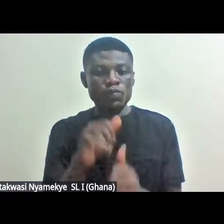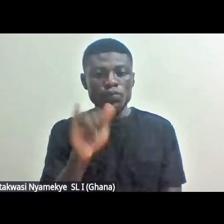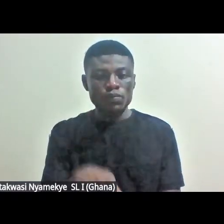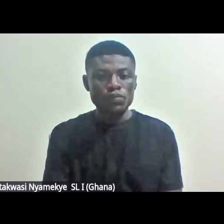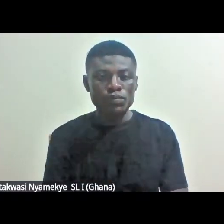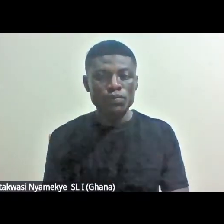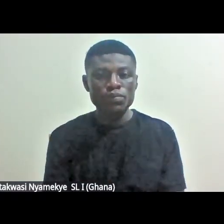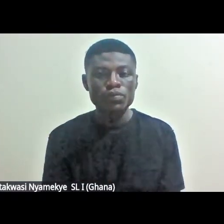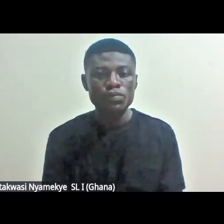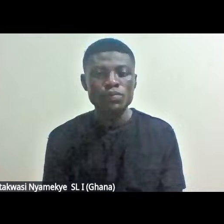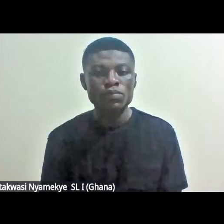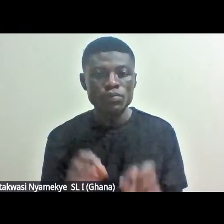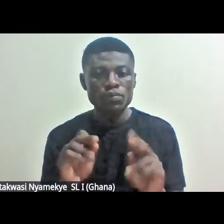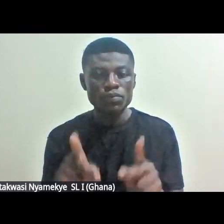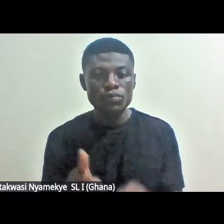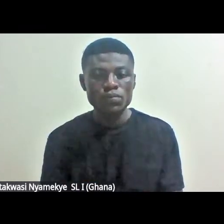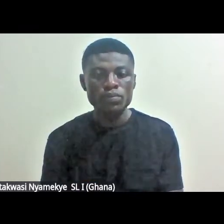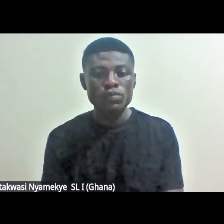Okay, great.